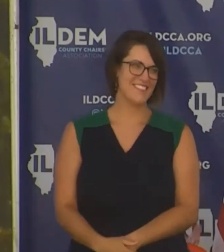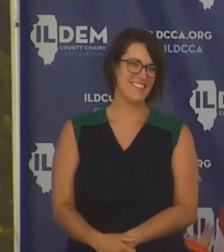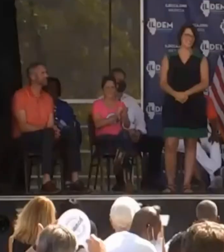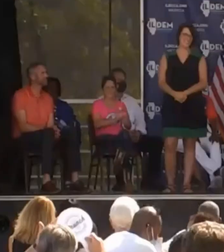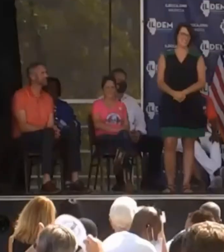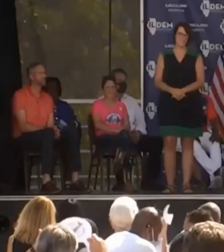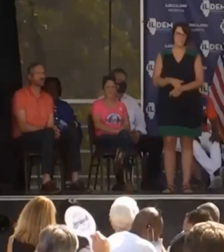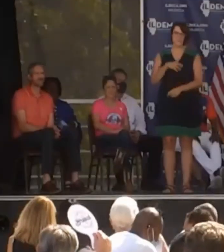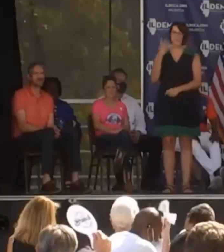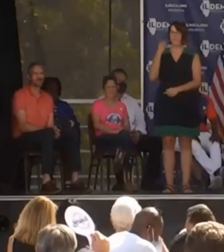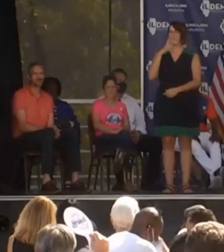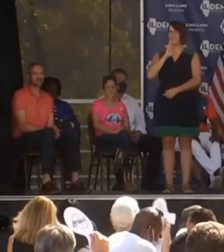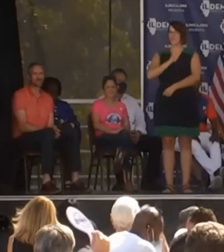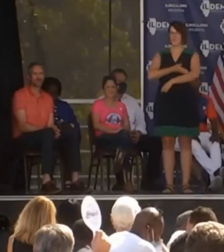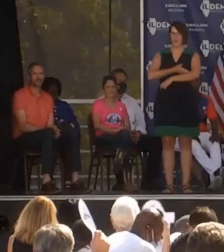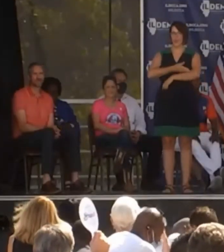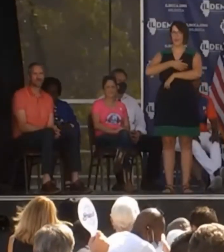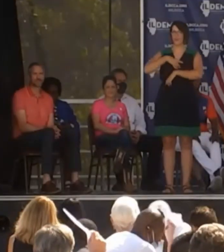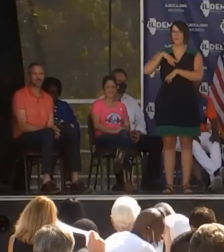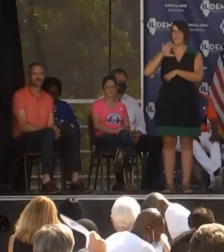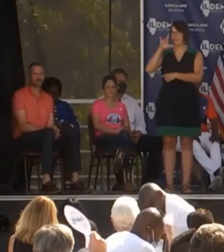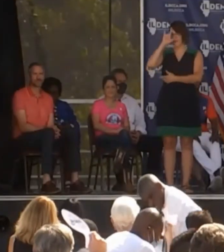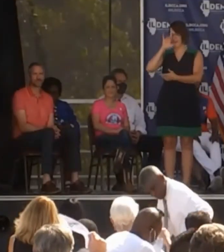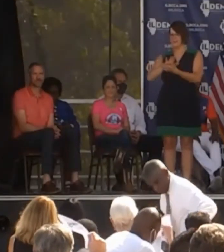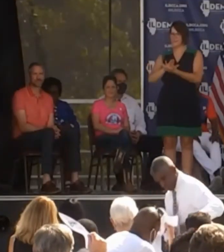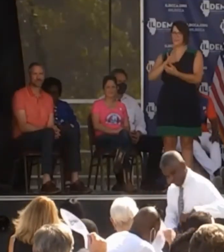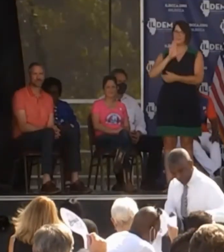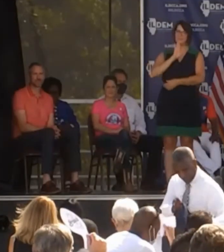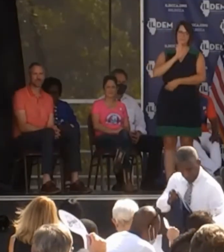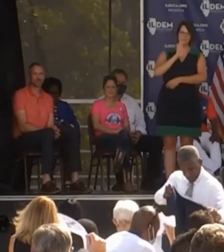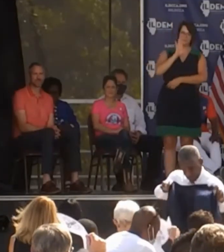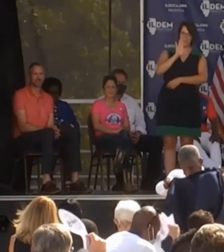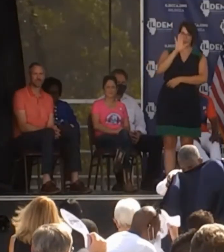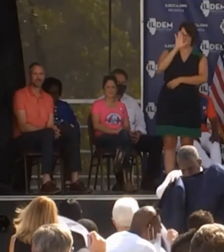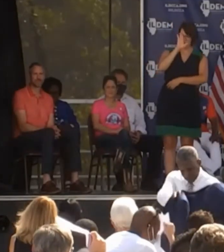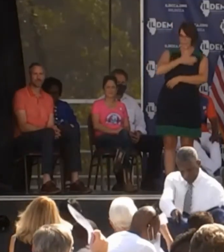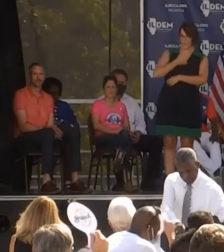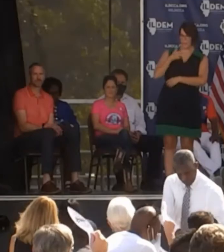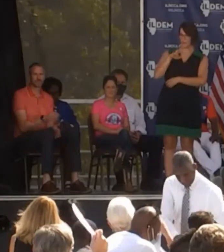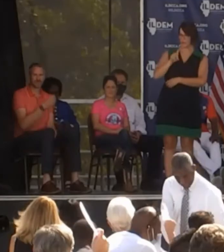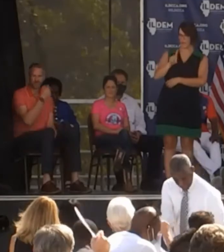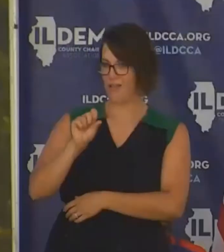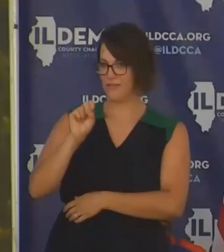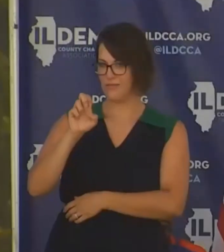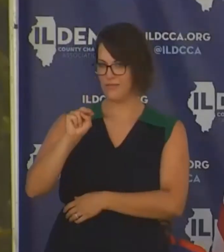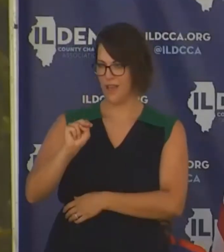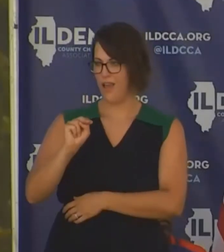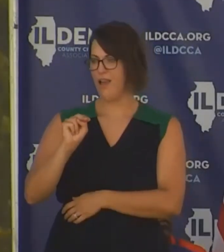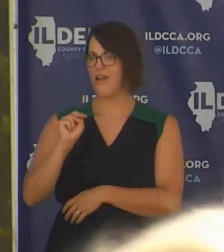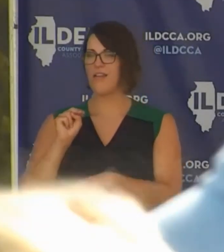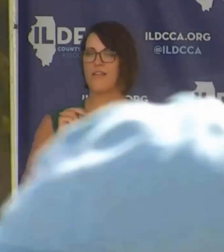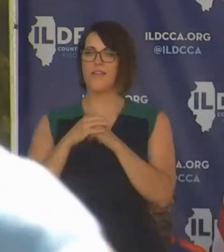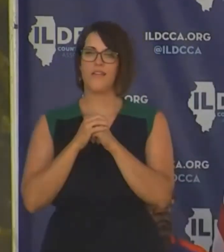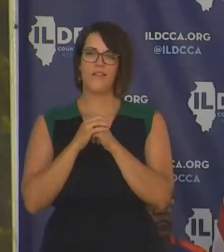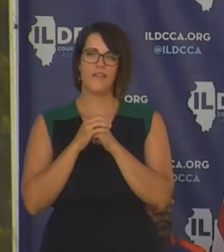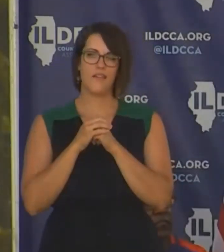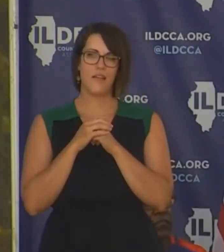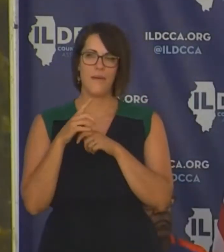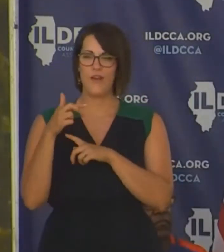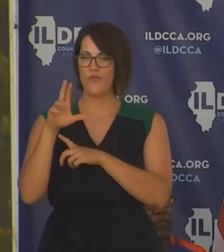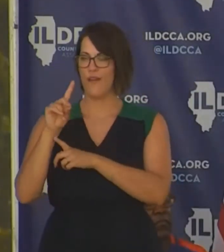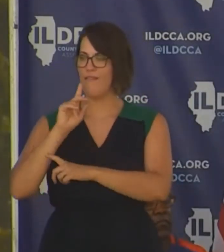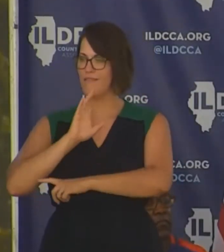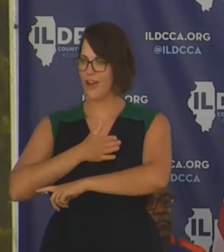My beautiful daughter, Sean, her husband, Troy, and son, Aaron, and then my grandson, Tim, and his wife, Kelsey, and my